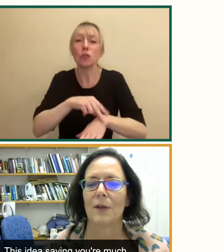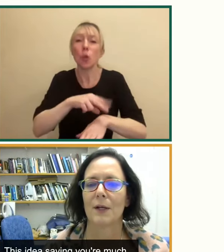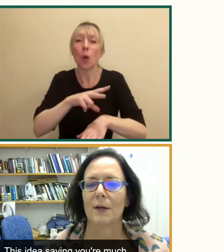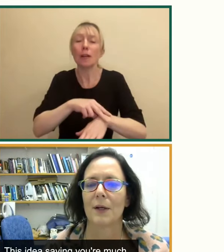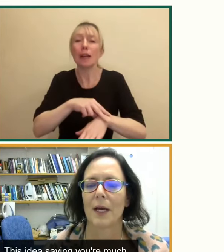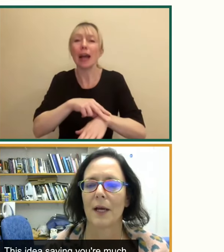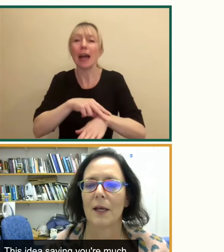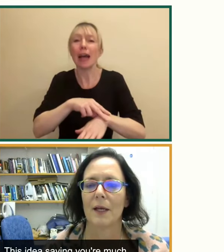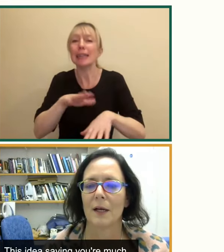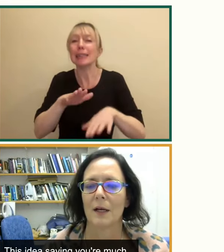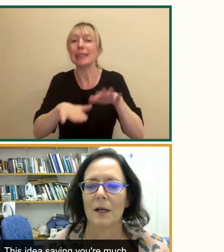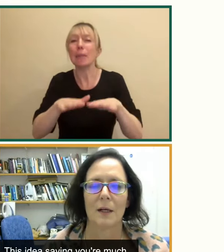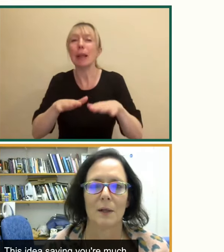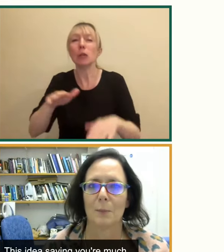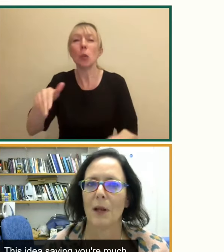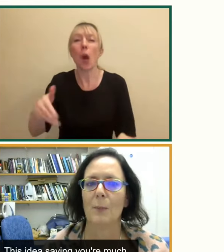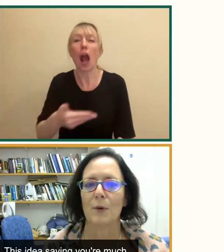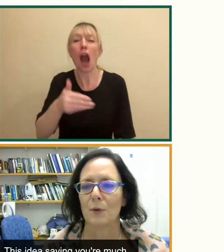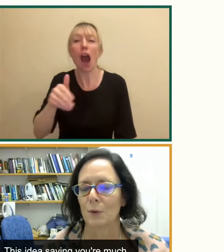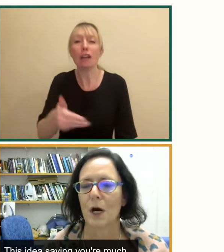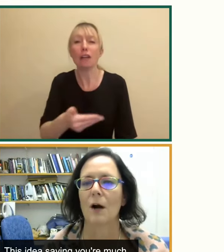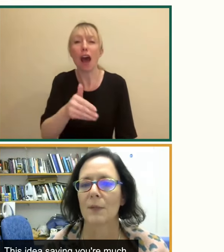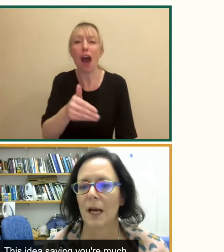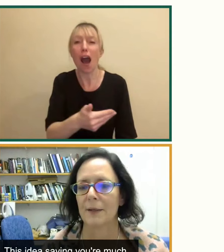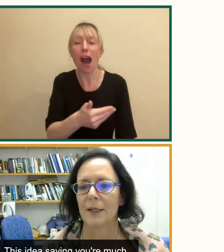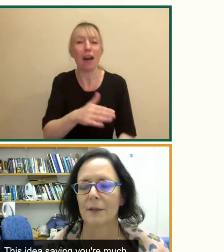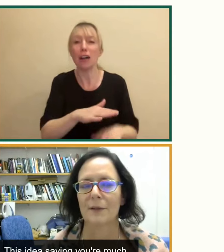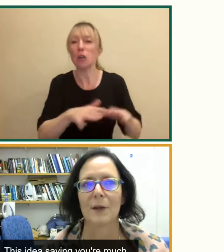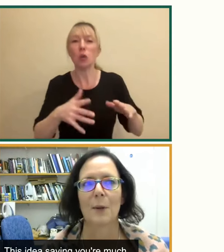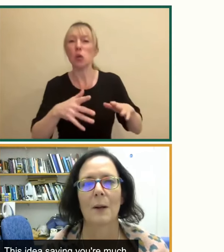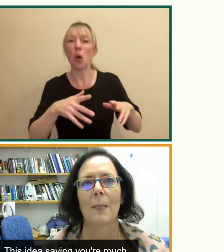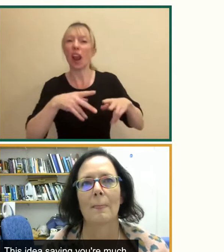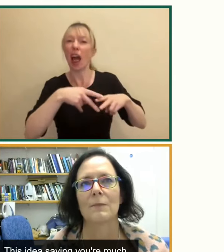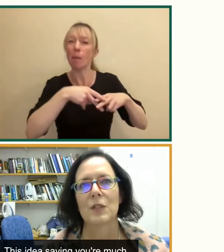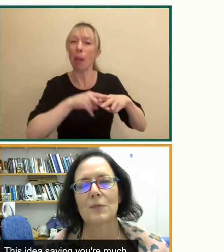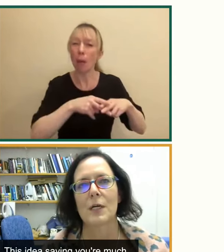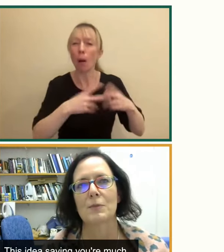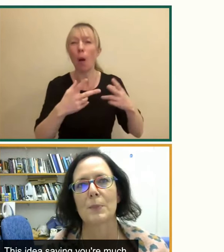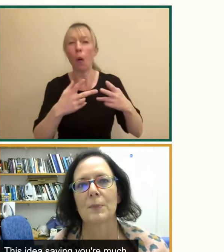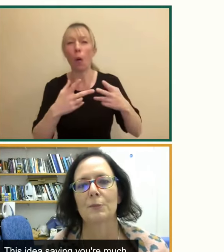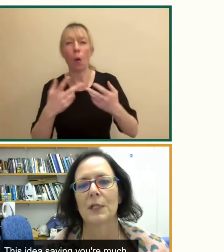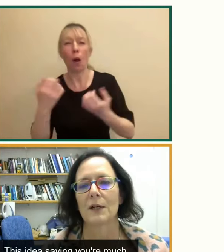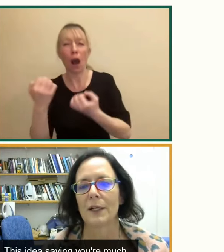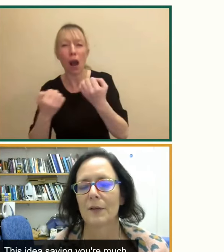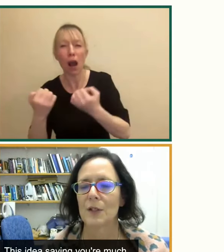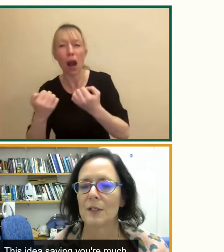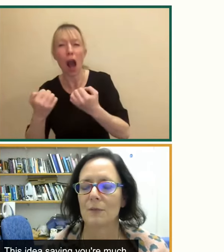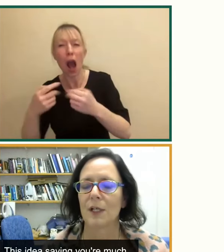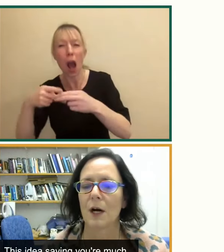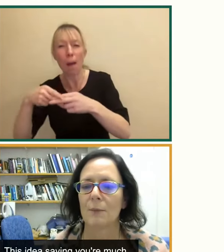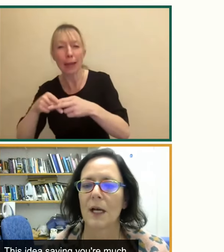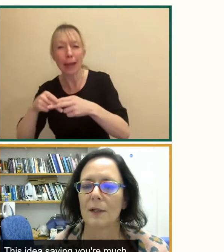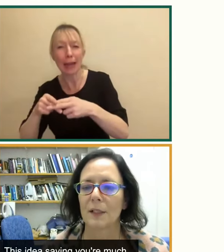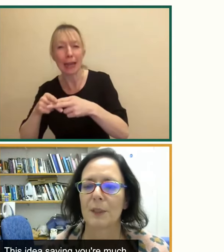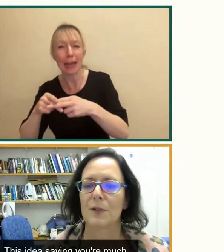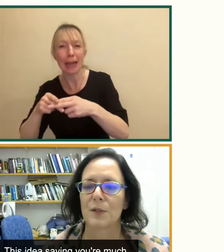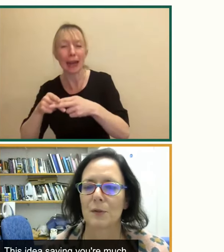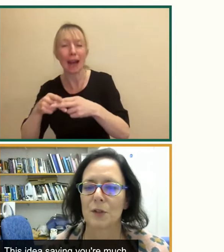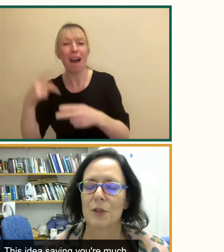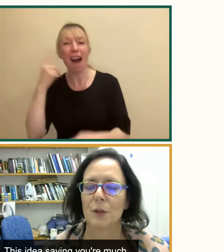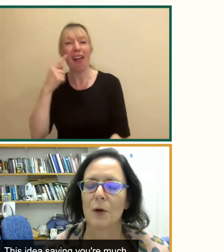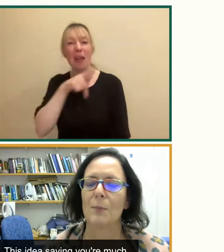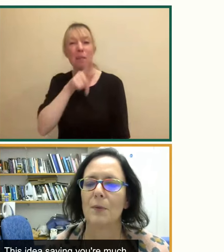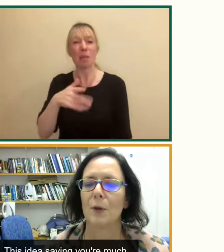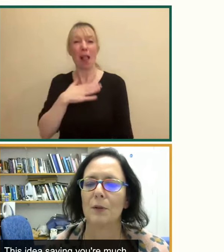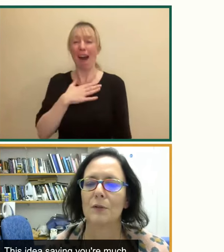gardener than a plumber or a car mechanic. And I think sometimes people really like this idea of the car mechanic,